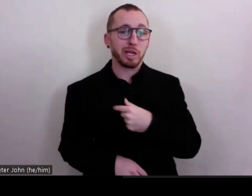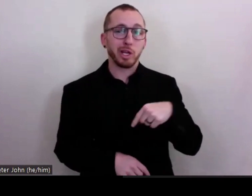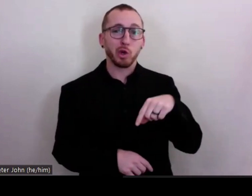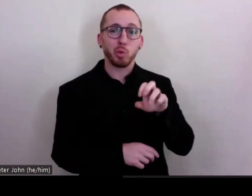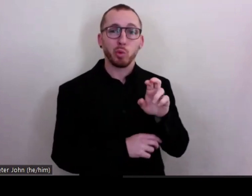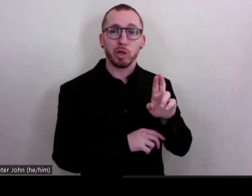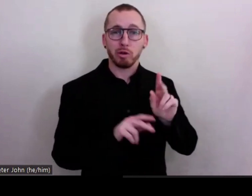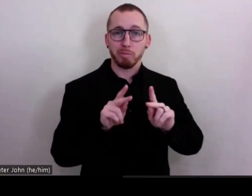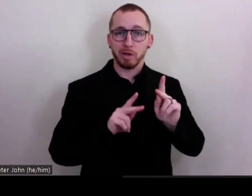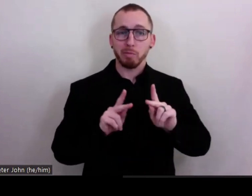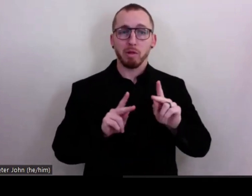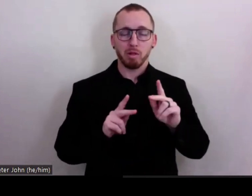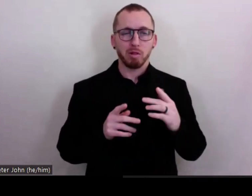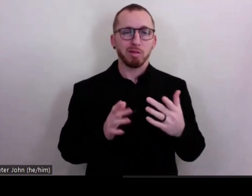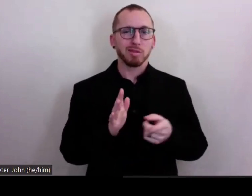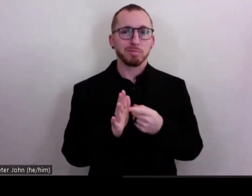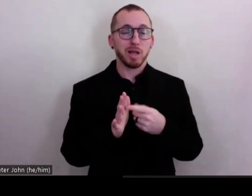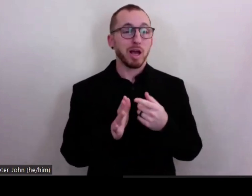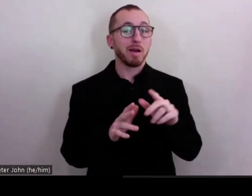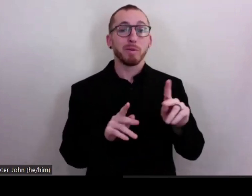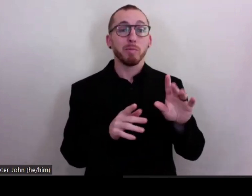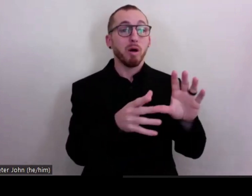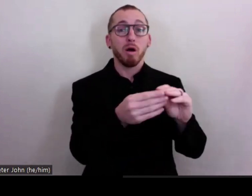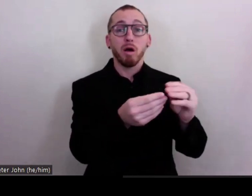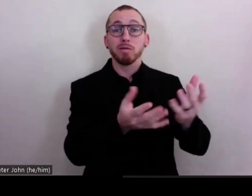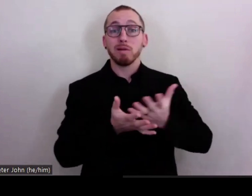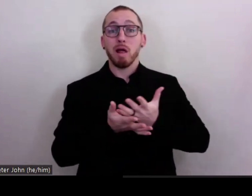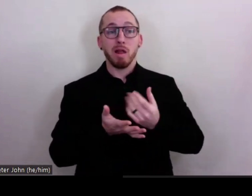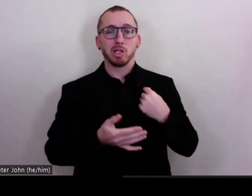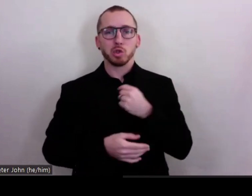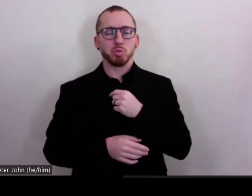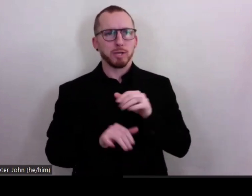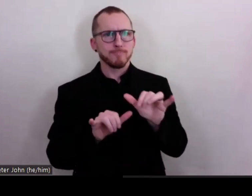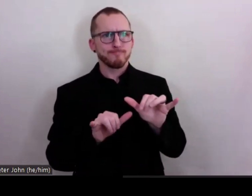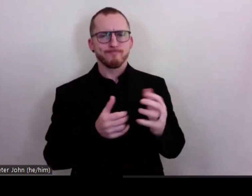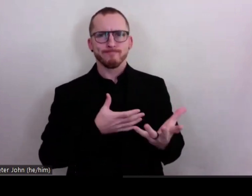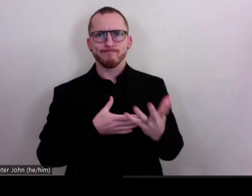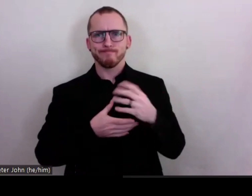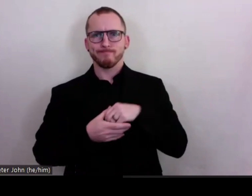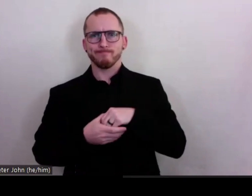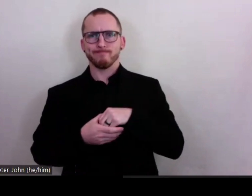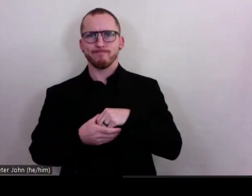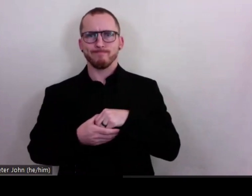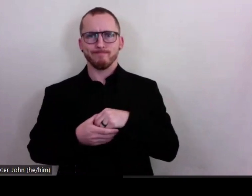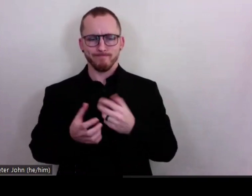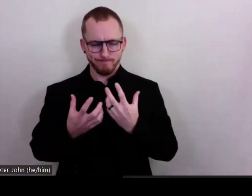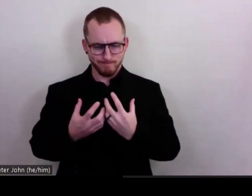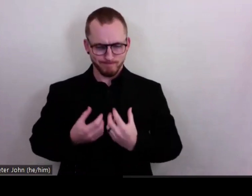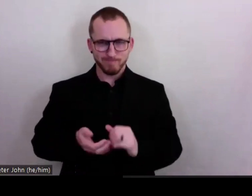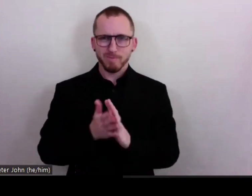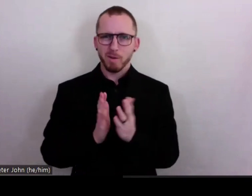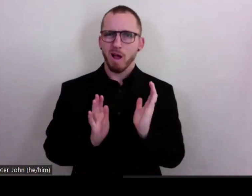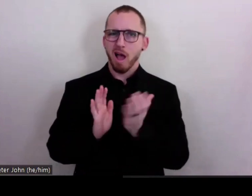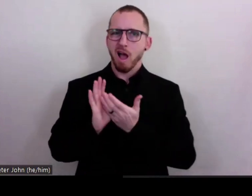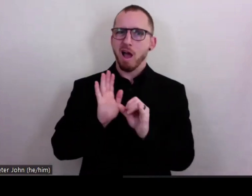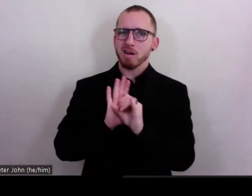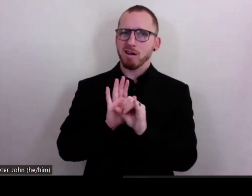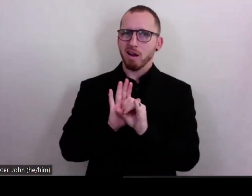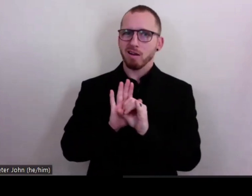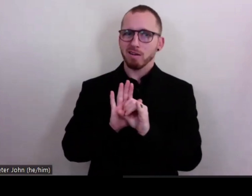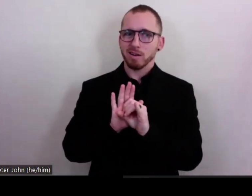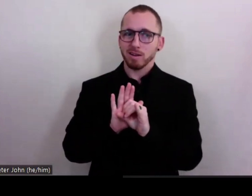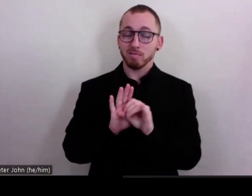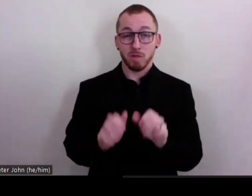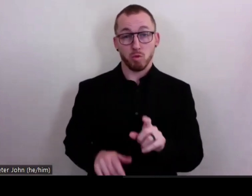internalize what other people are saying to us and live that as our identity, which was the case